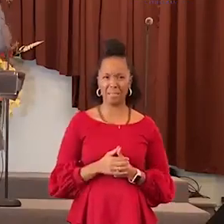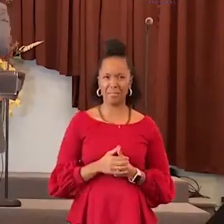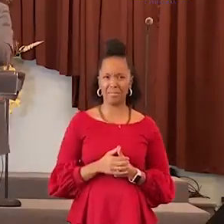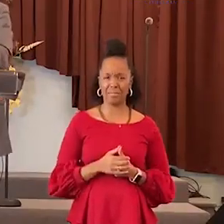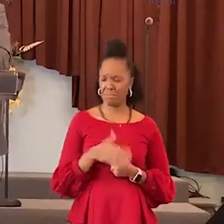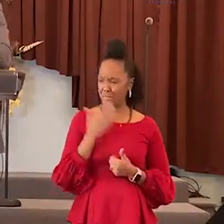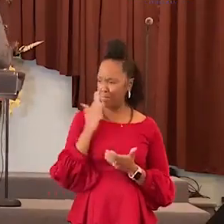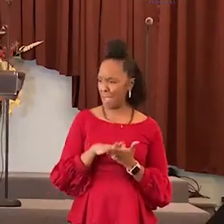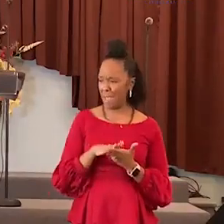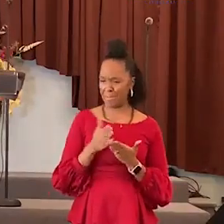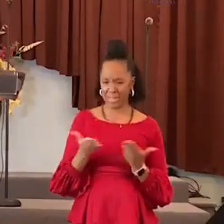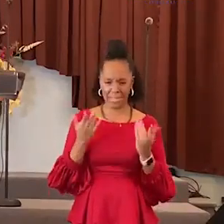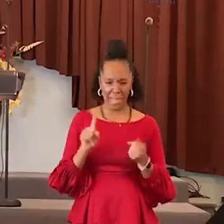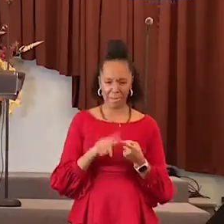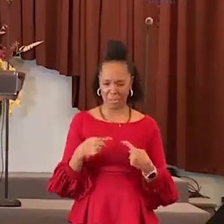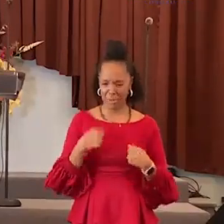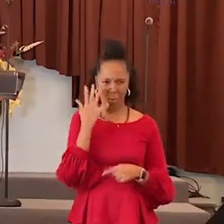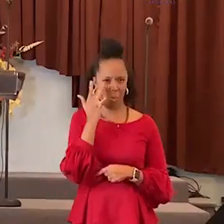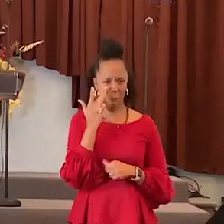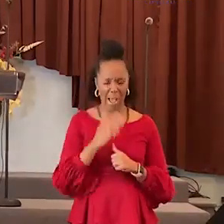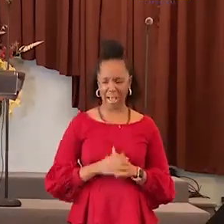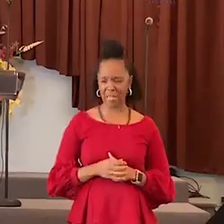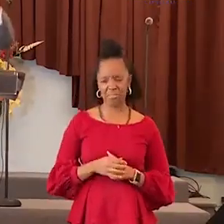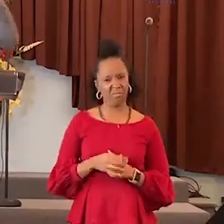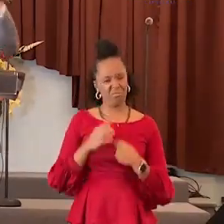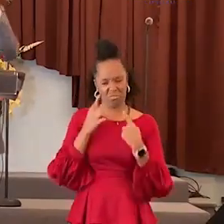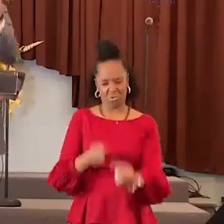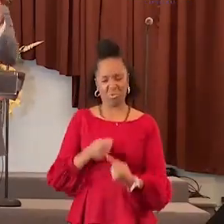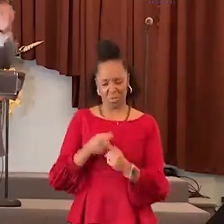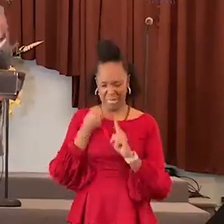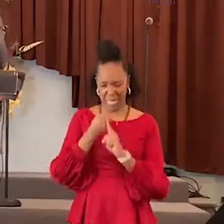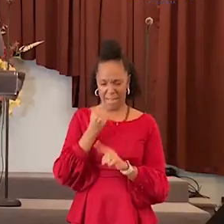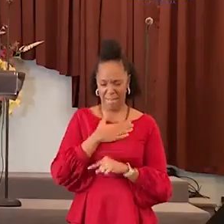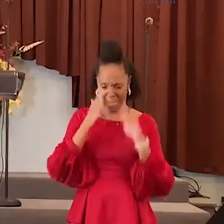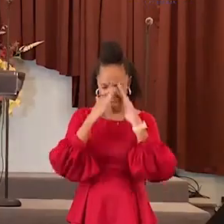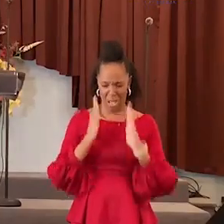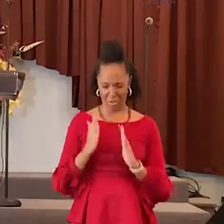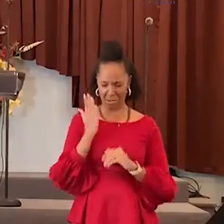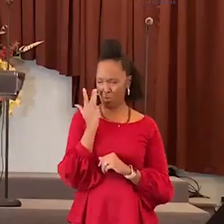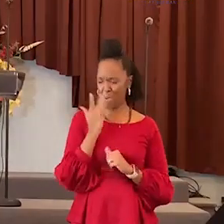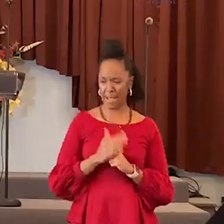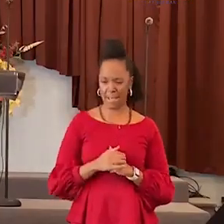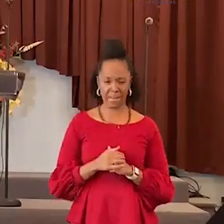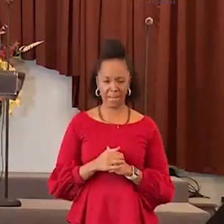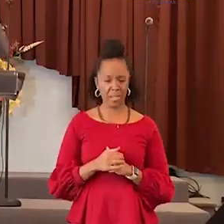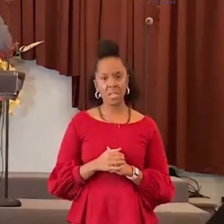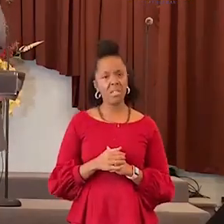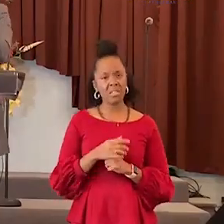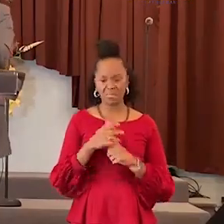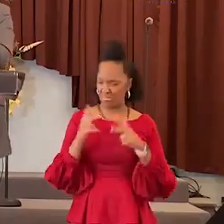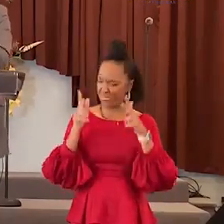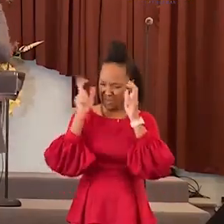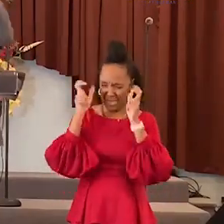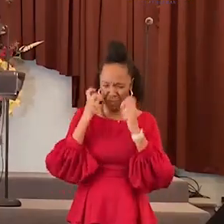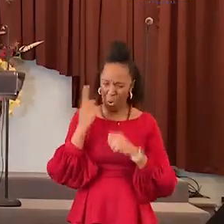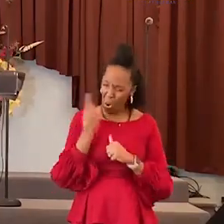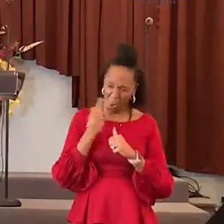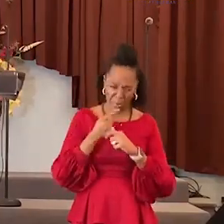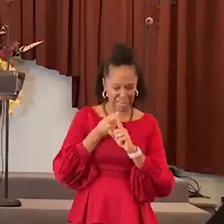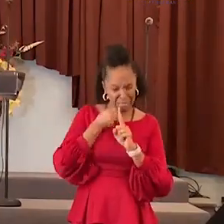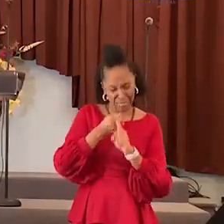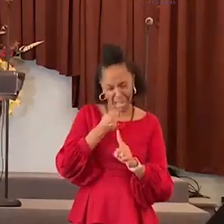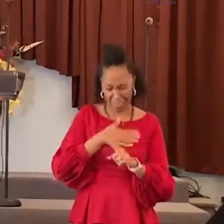Stop trying to figure out why struggles always come to your house. Stop trying to figure out why the devil is always attacking your children